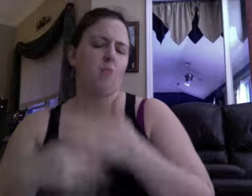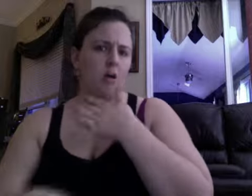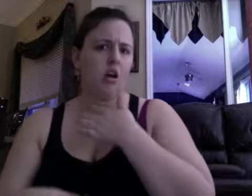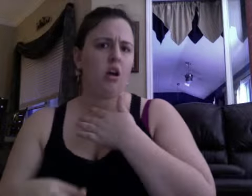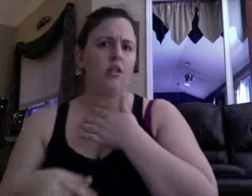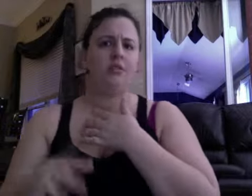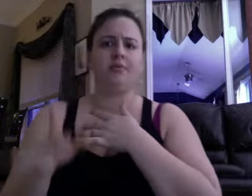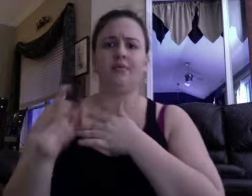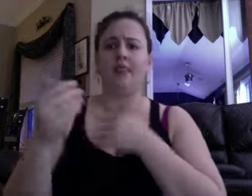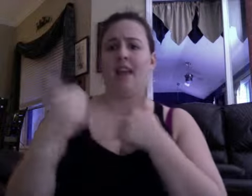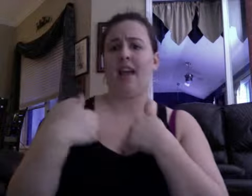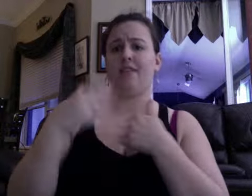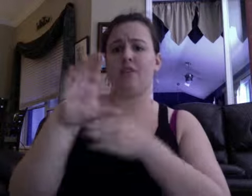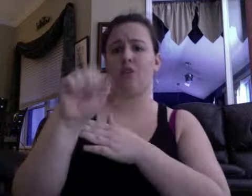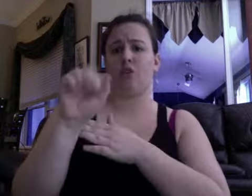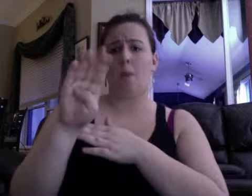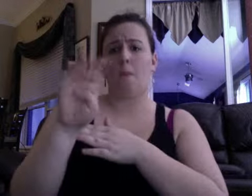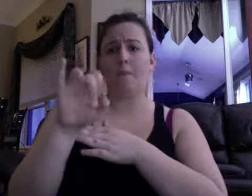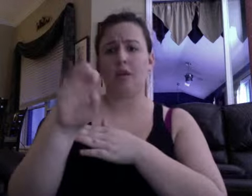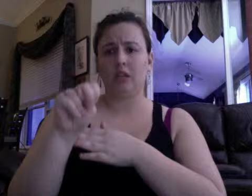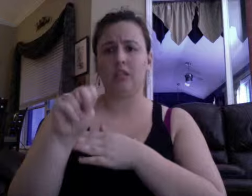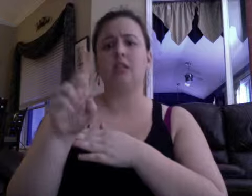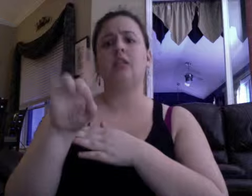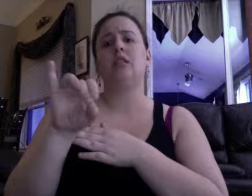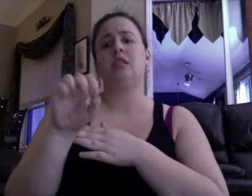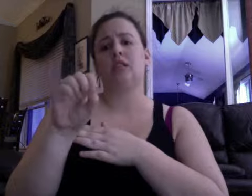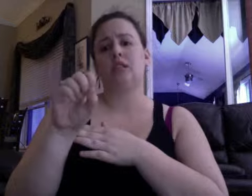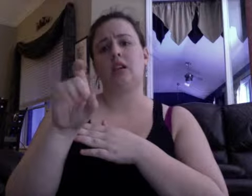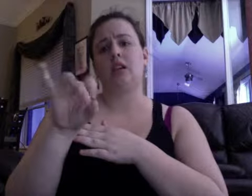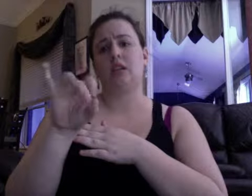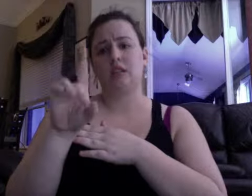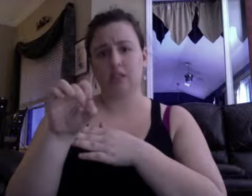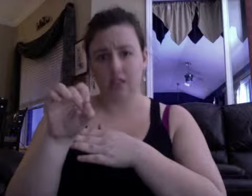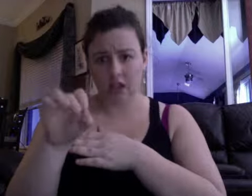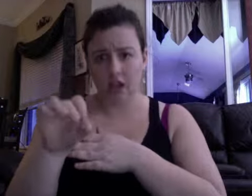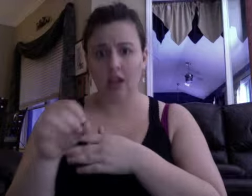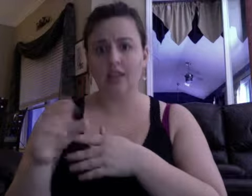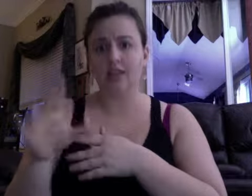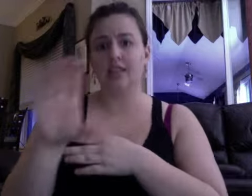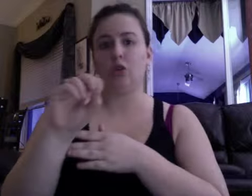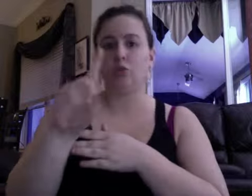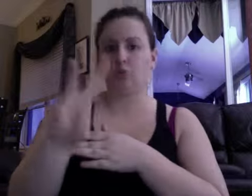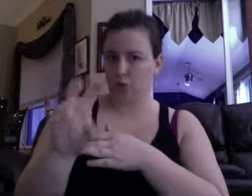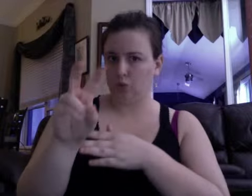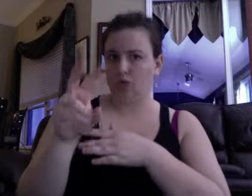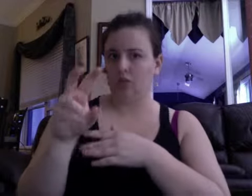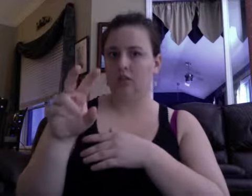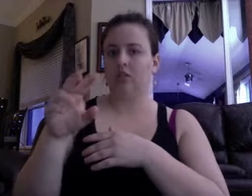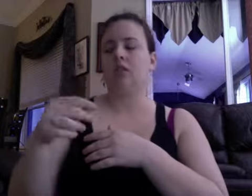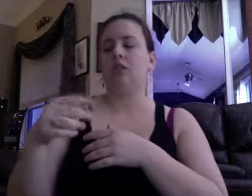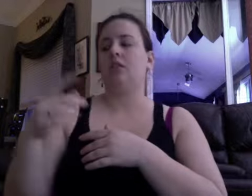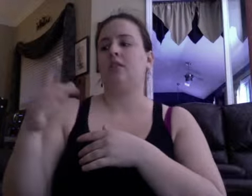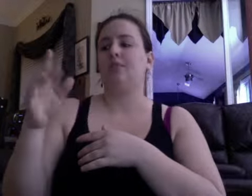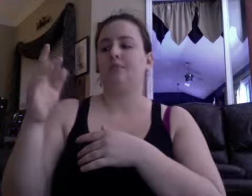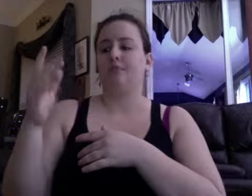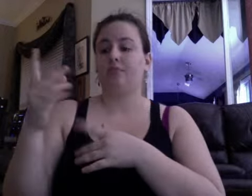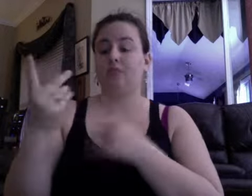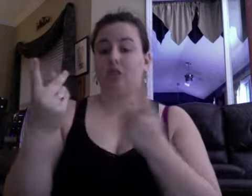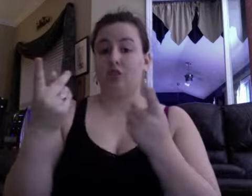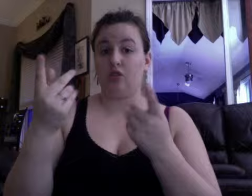that blood comes in, and then the heart pumps it through and takes the oxygenated blood and